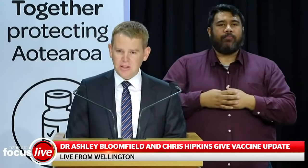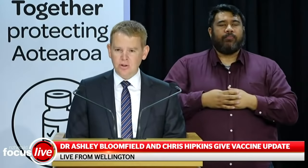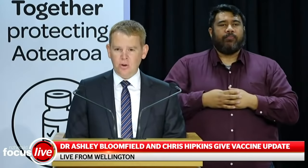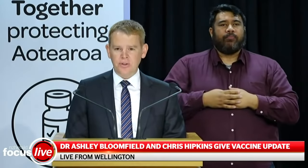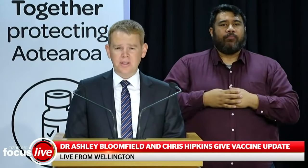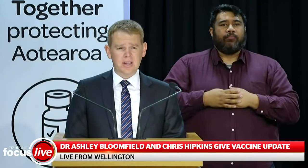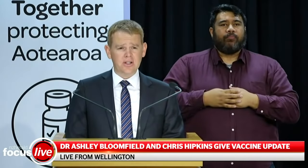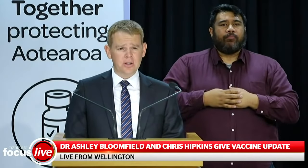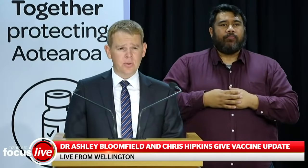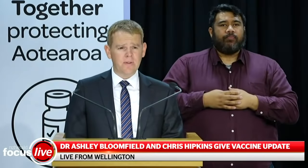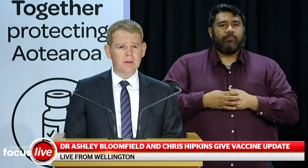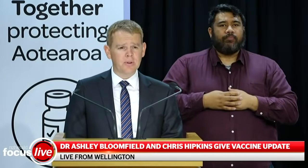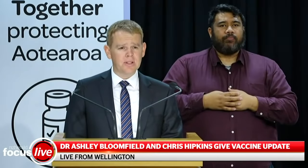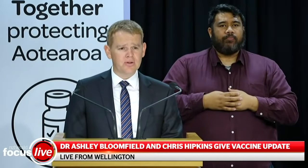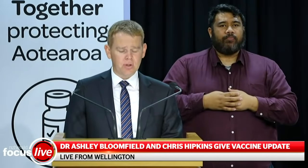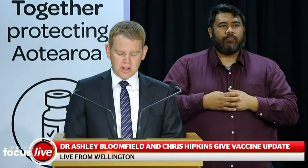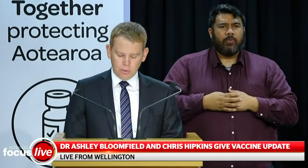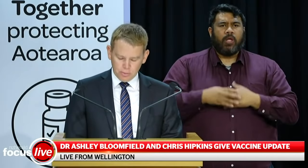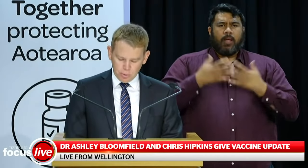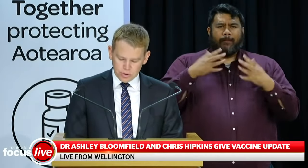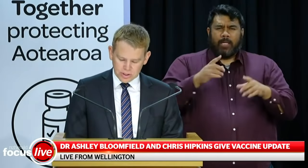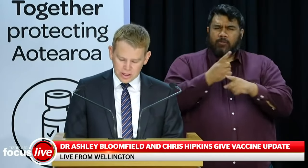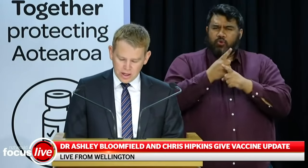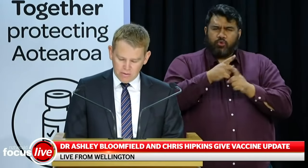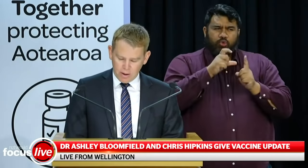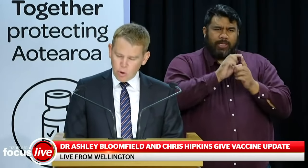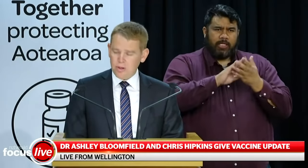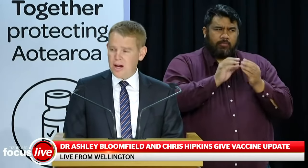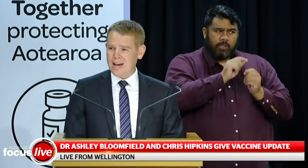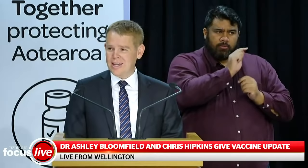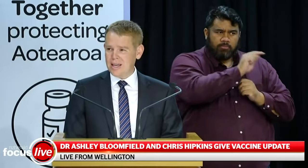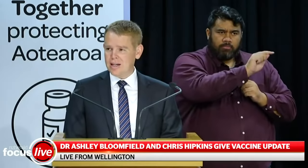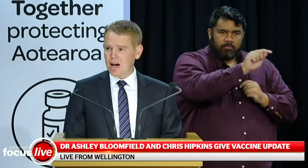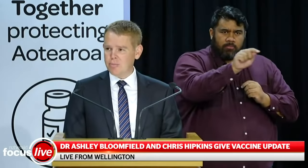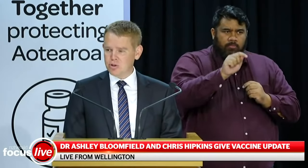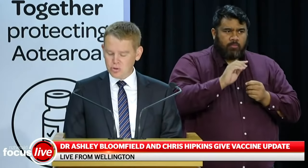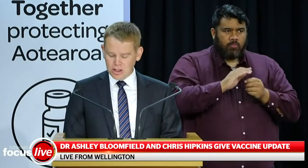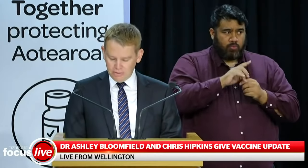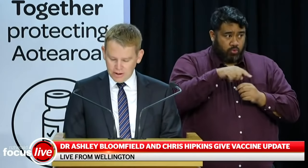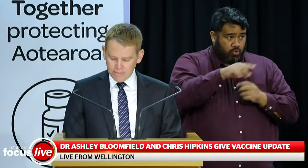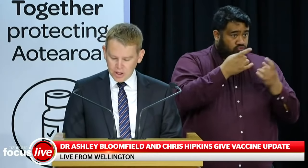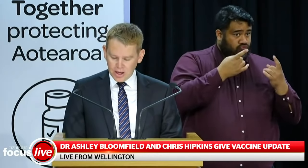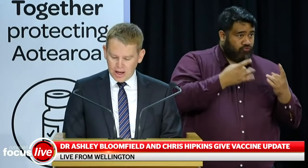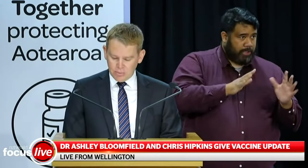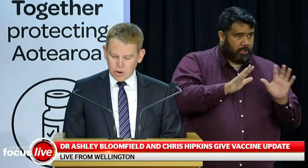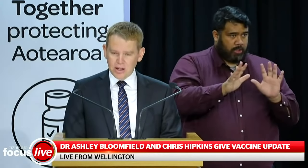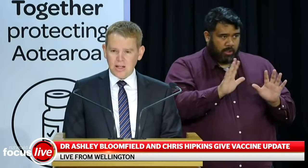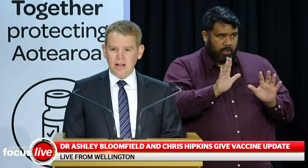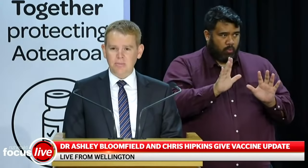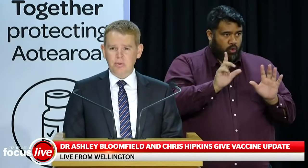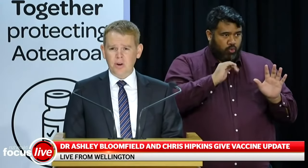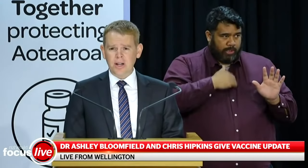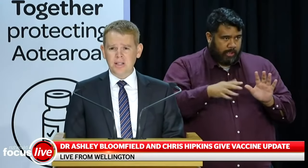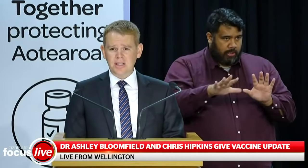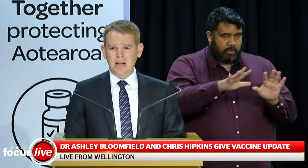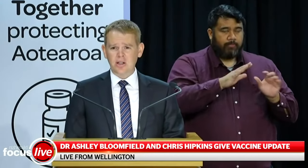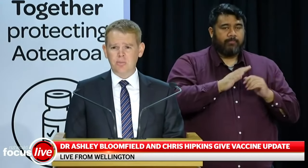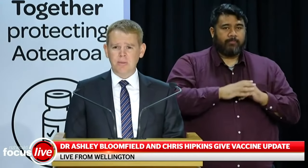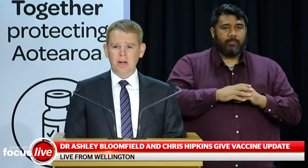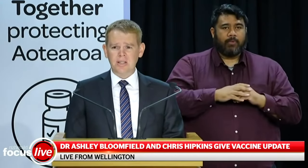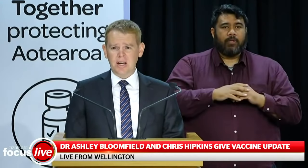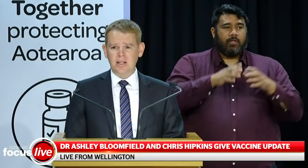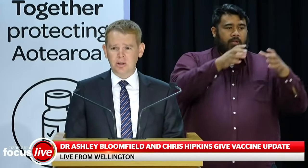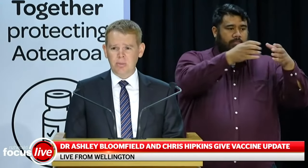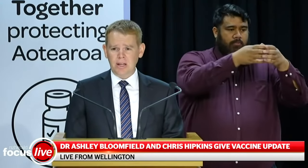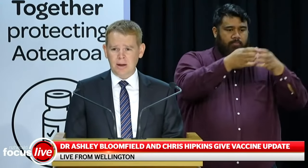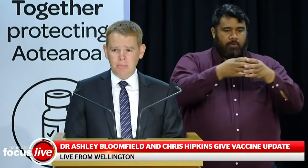is based on the discussions we've had with district health boards around what they are geared up to deliver. The breakdown provides a